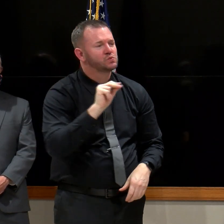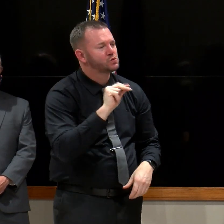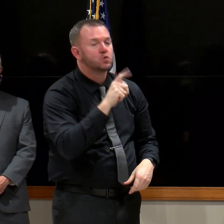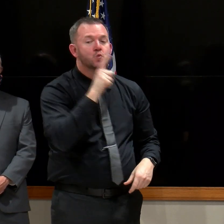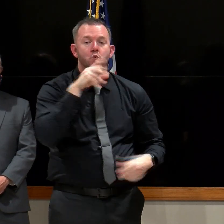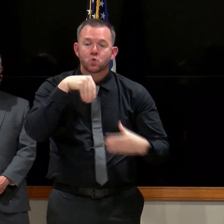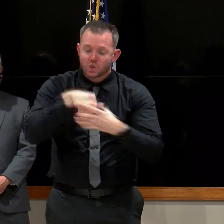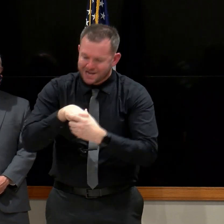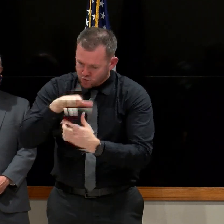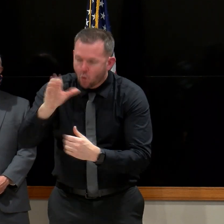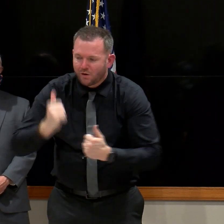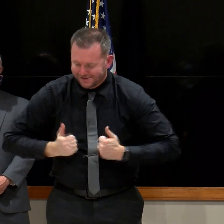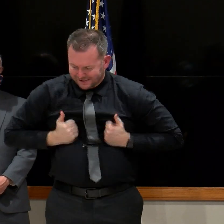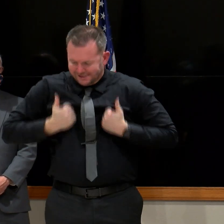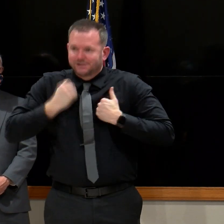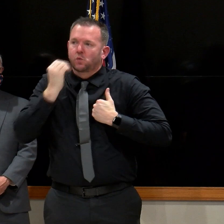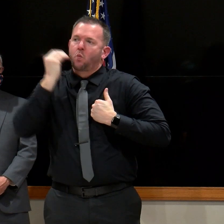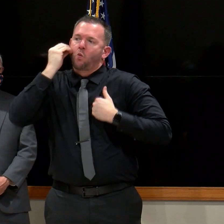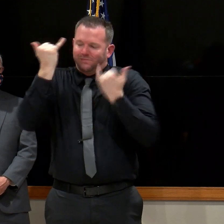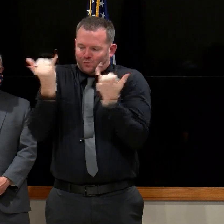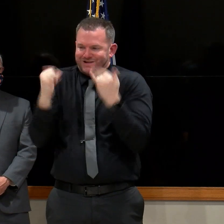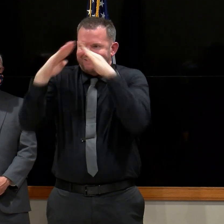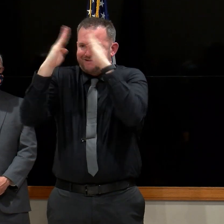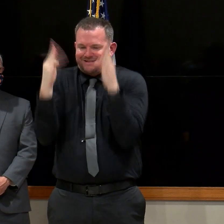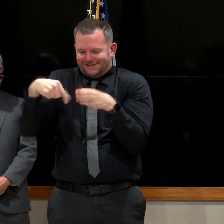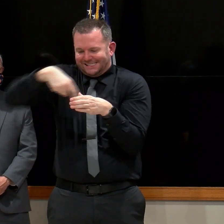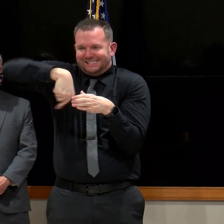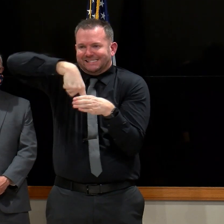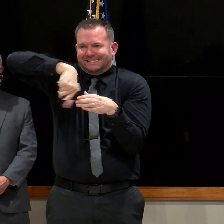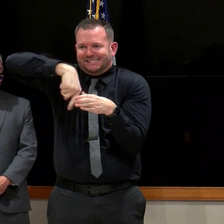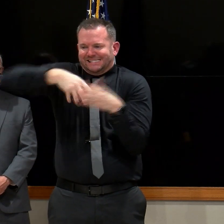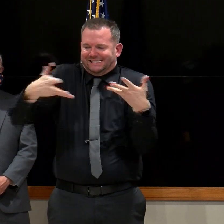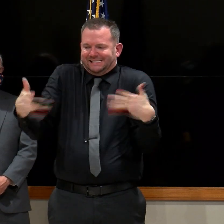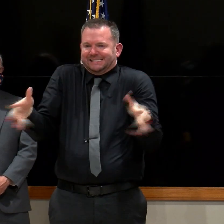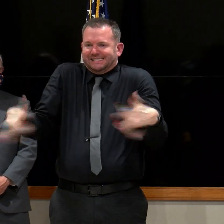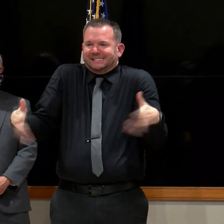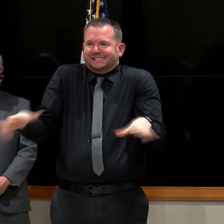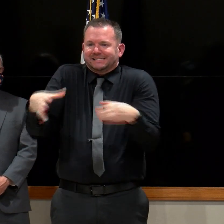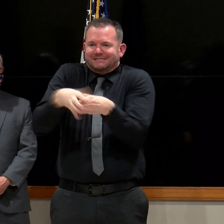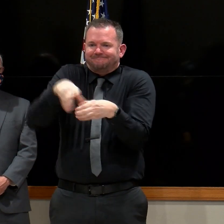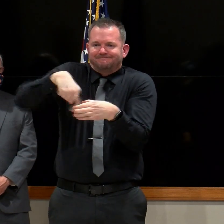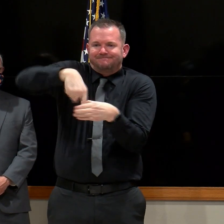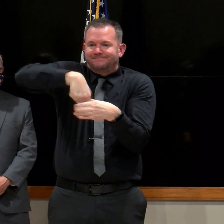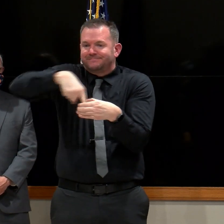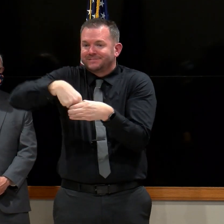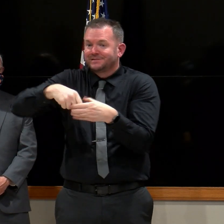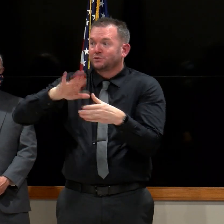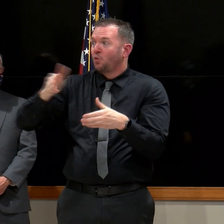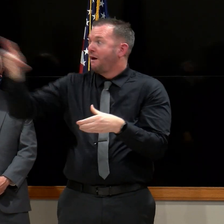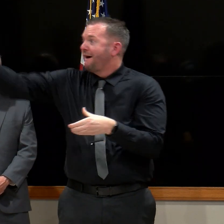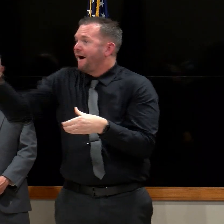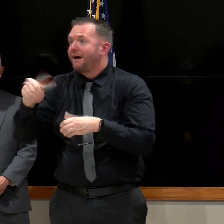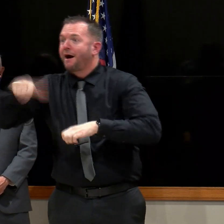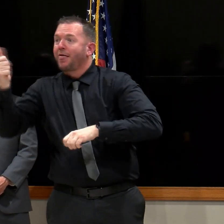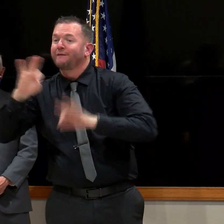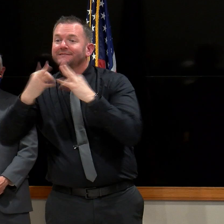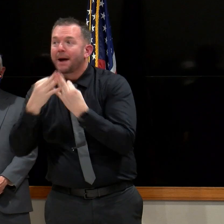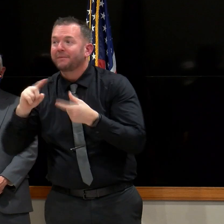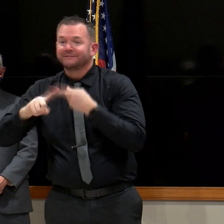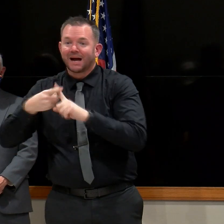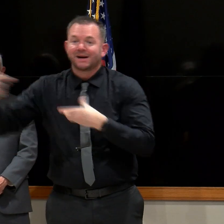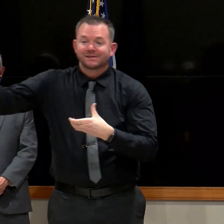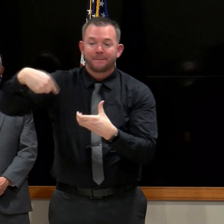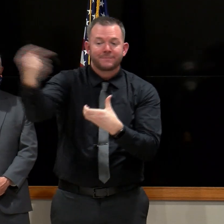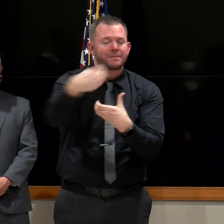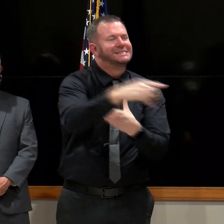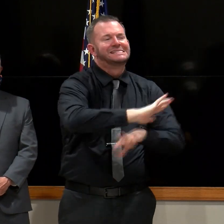today. If you have a member of your family that is not part of your household, that is not a